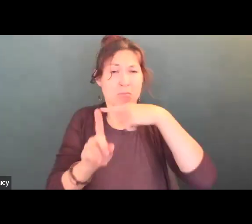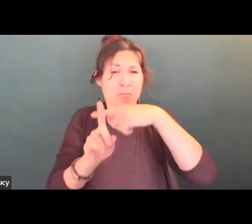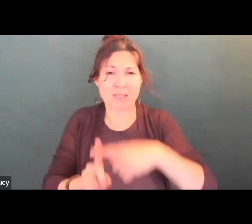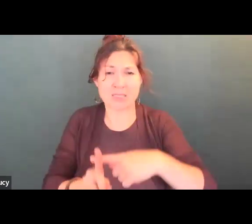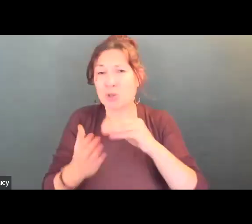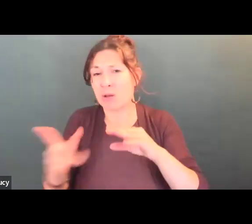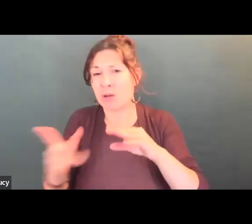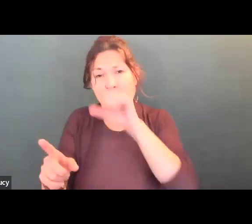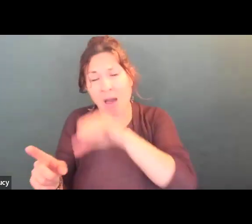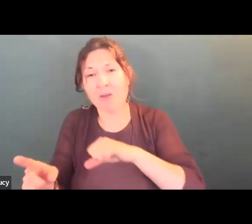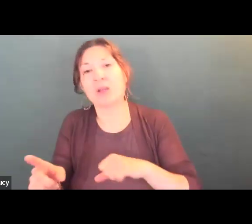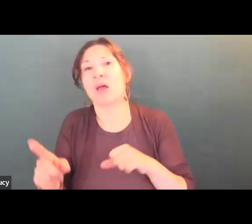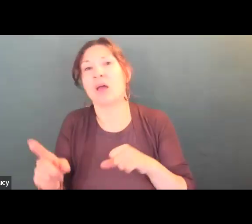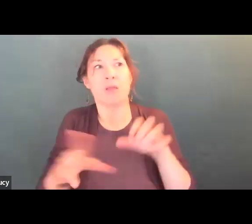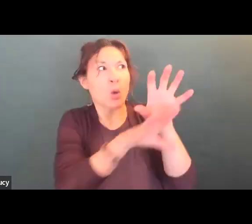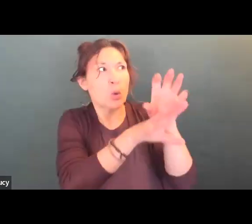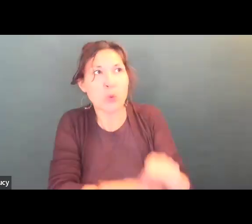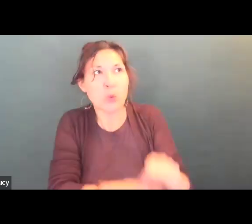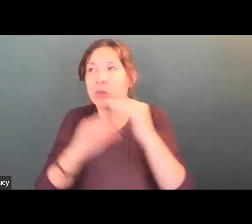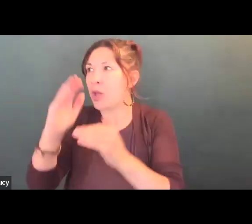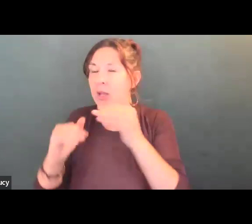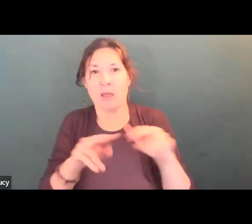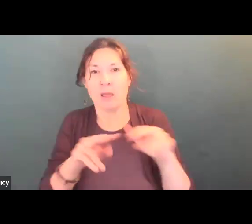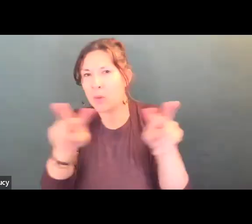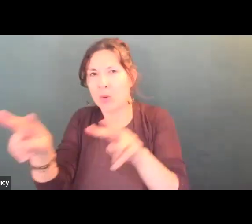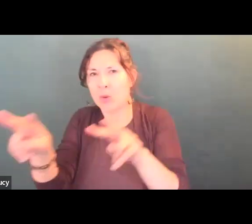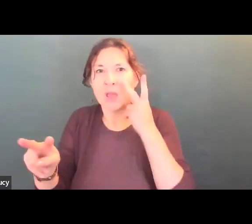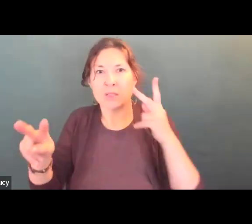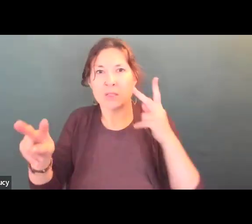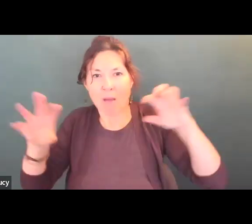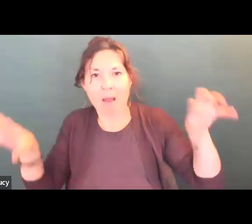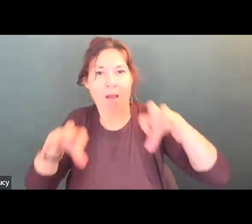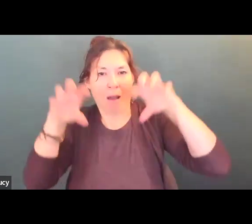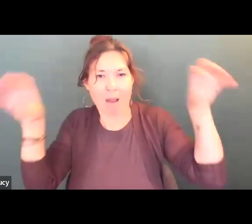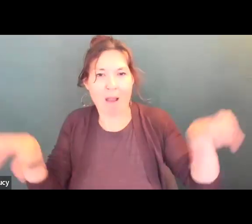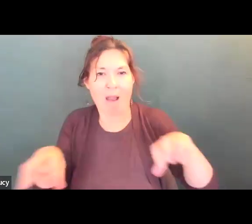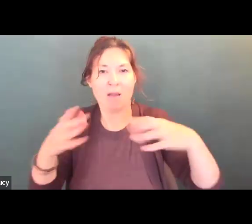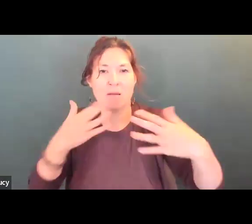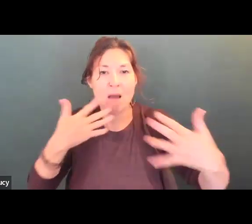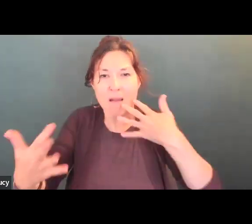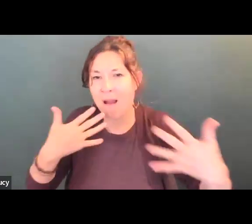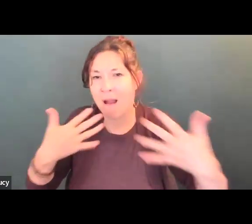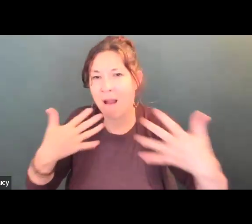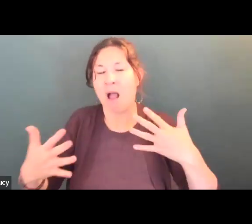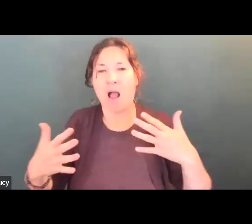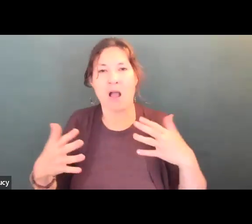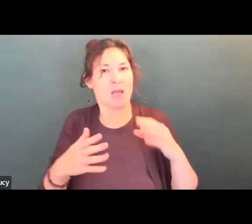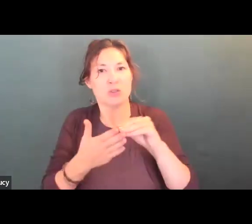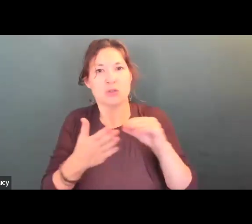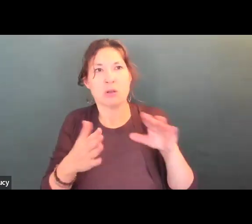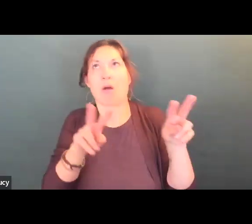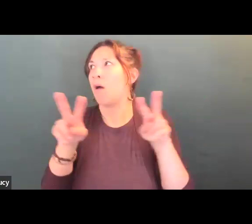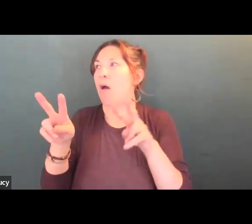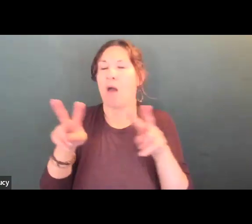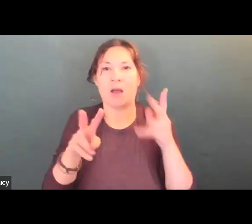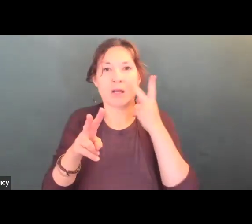and the staff were getting used to the building, but you could see they were kind of filled with joy and awe as they walked around and they saw so many different